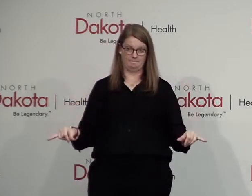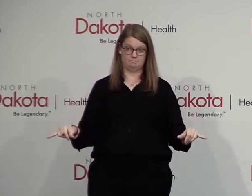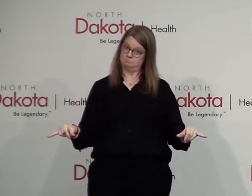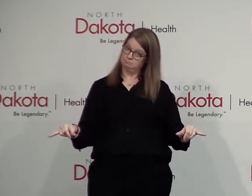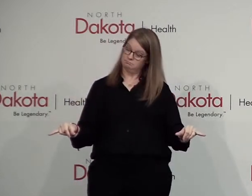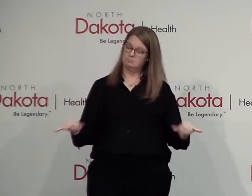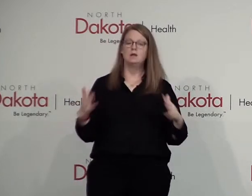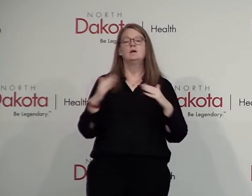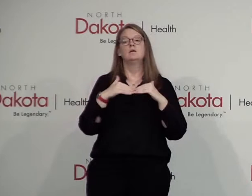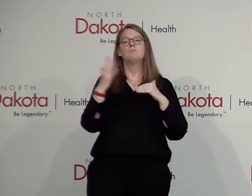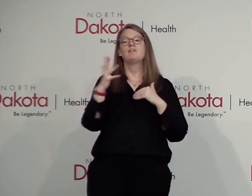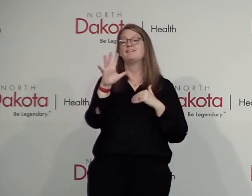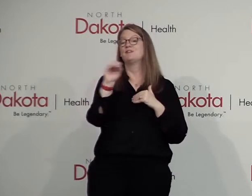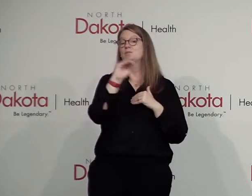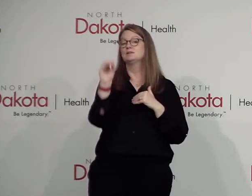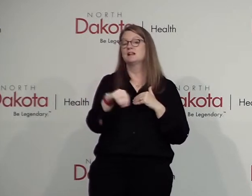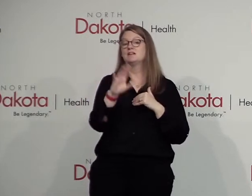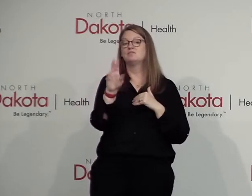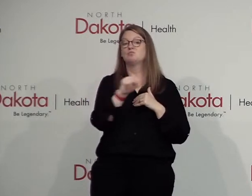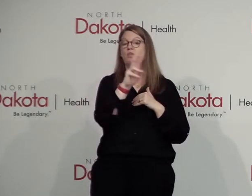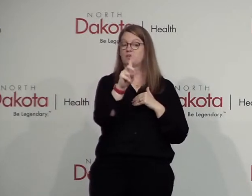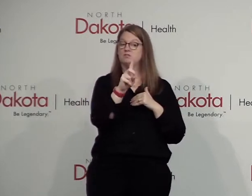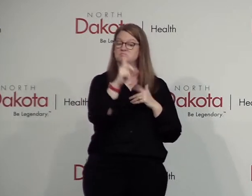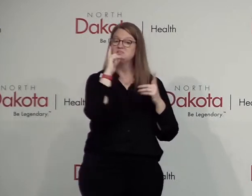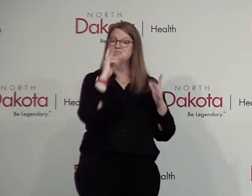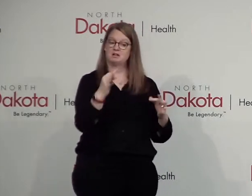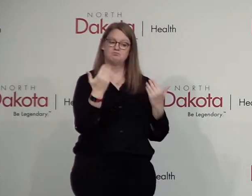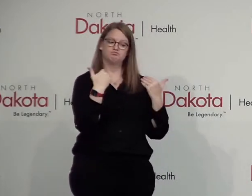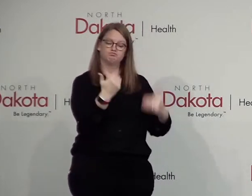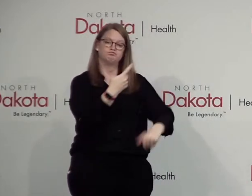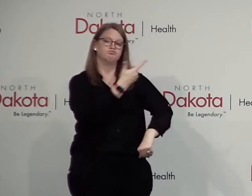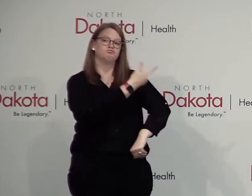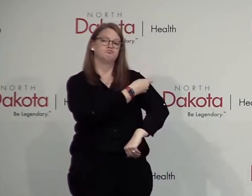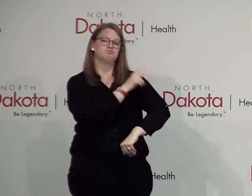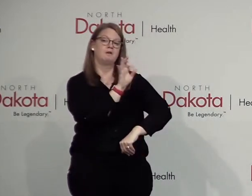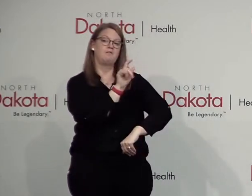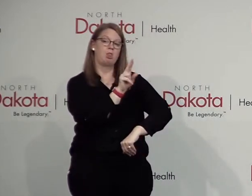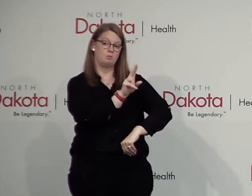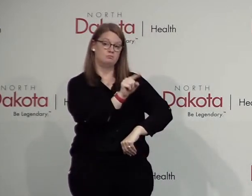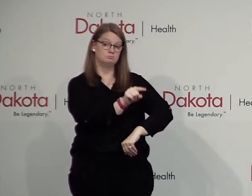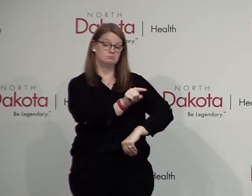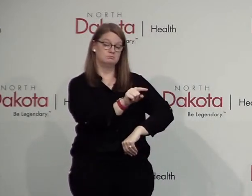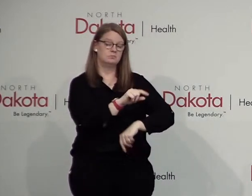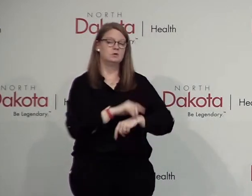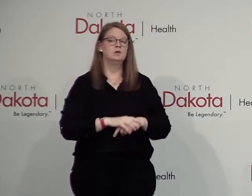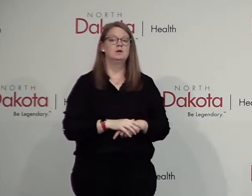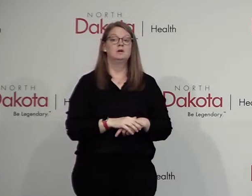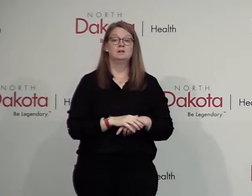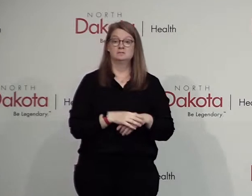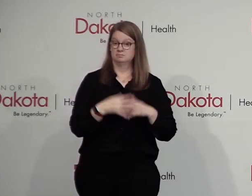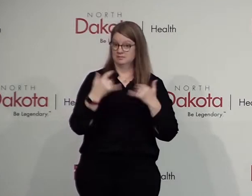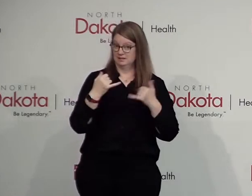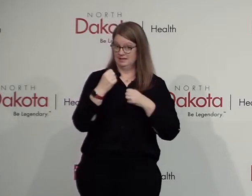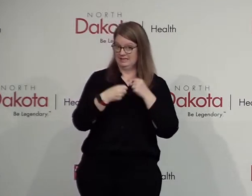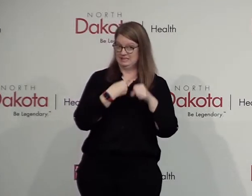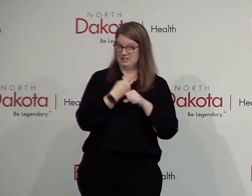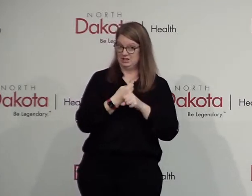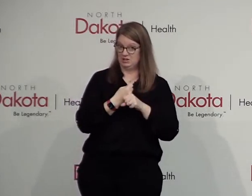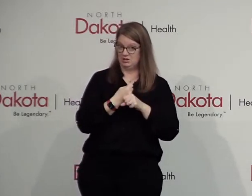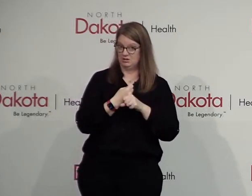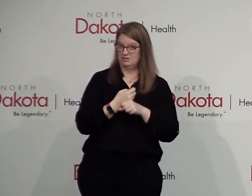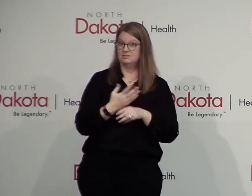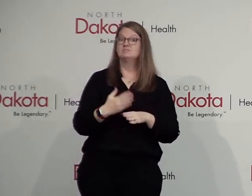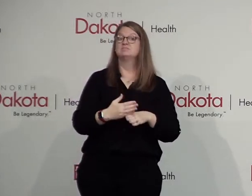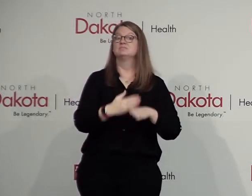more than 50% of North Dakotans choose to receive the influenza vaccine. This year, getting protection